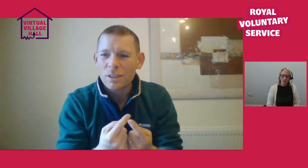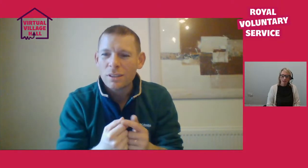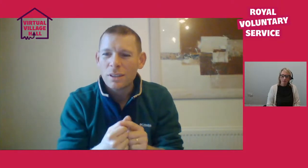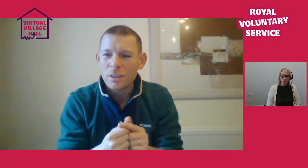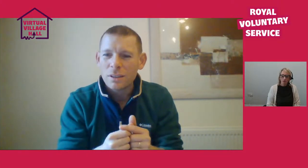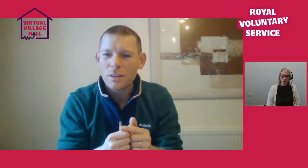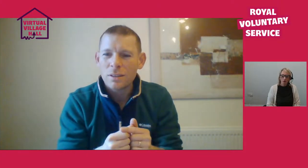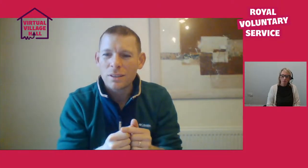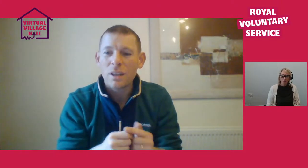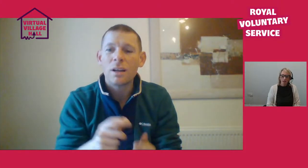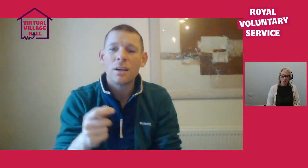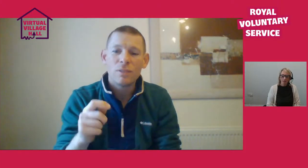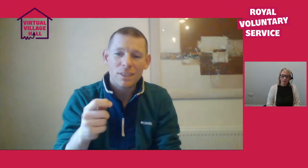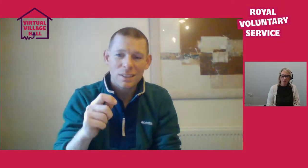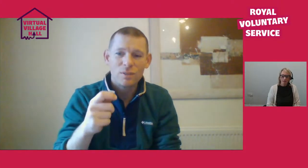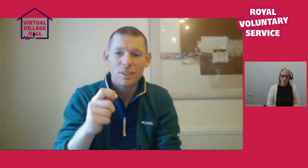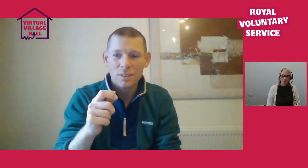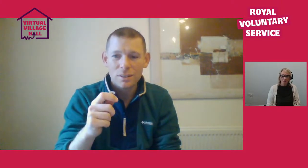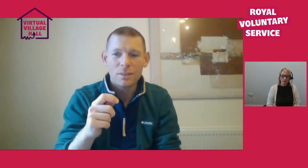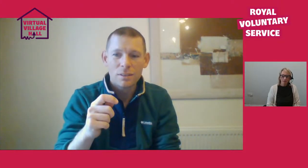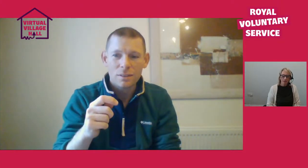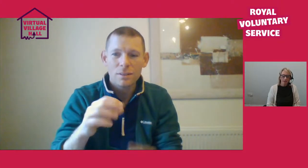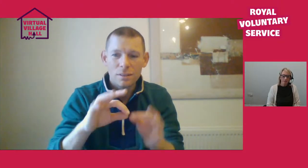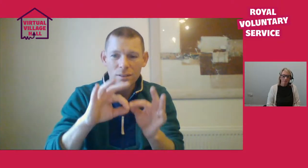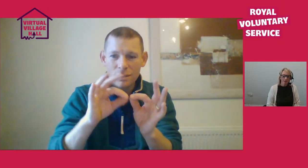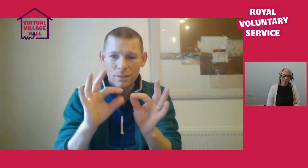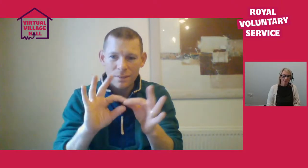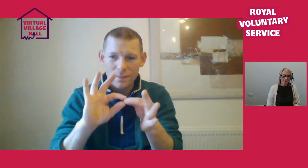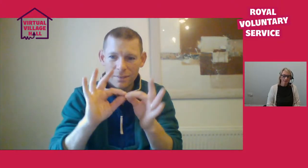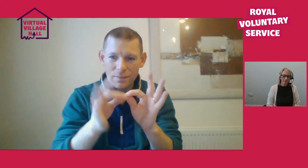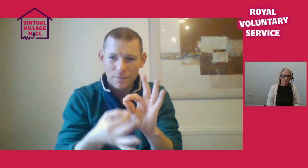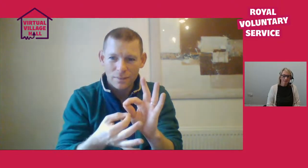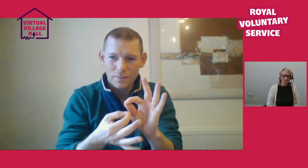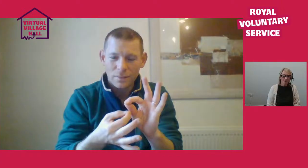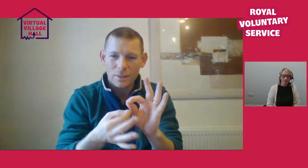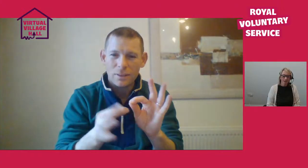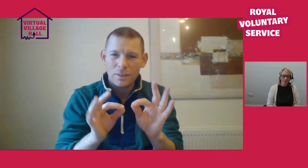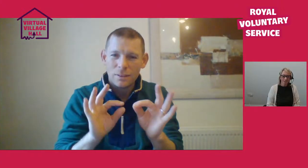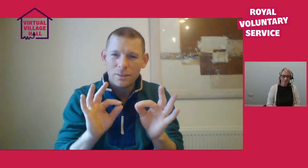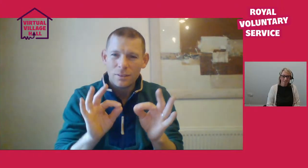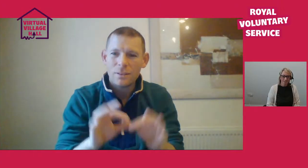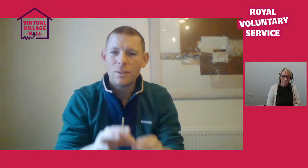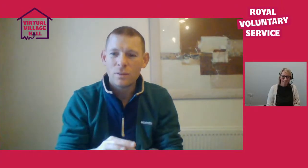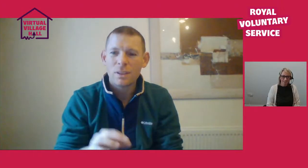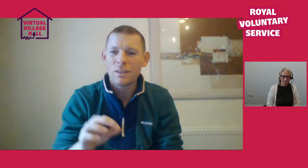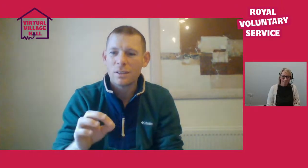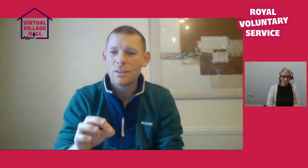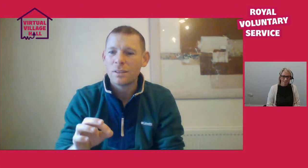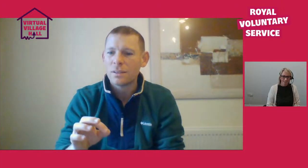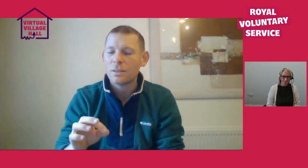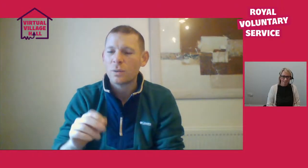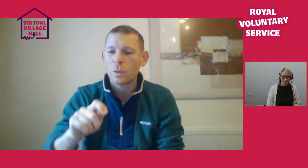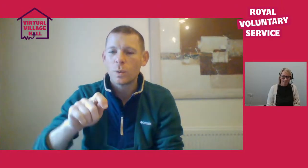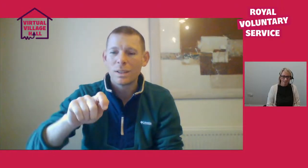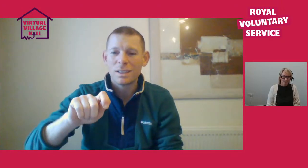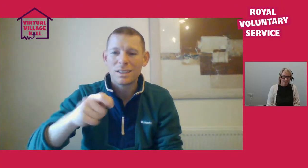Sticking gems to objects such as key rings. Okay.